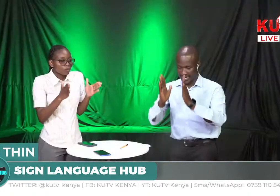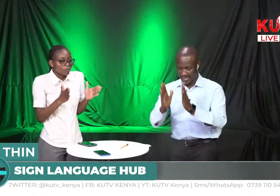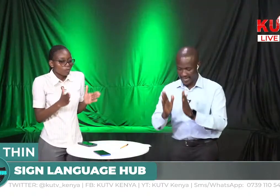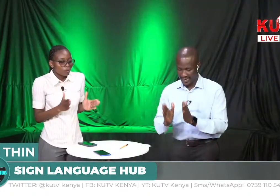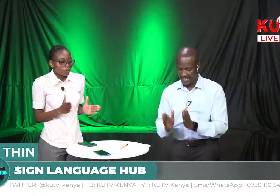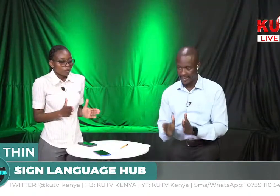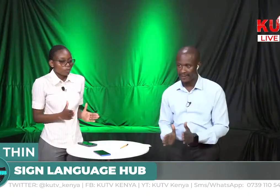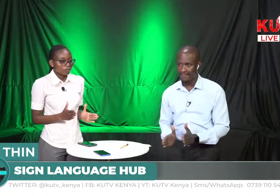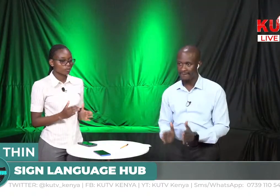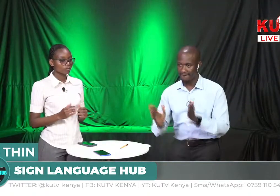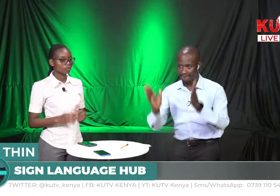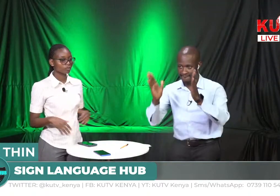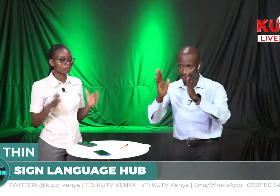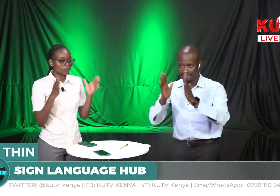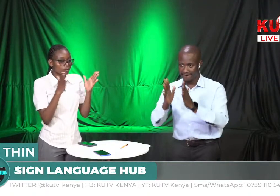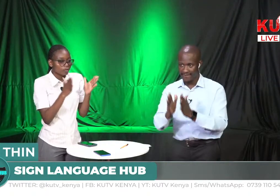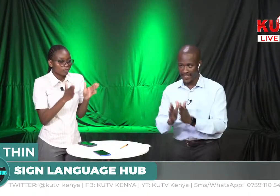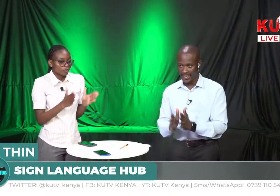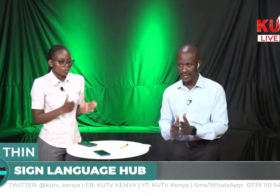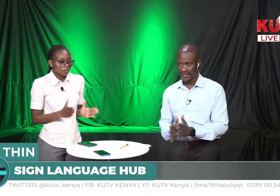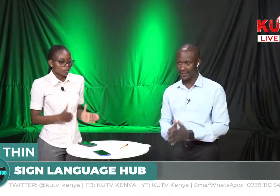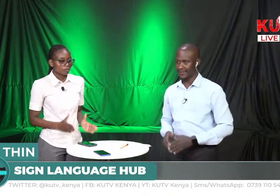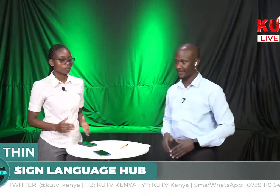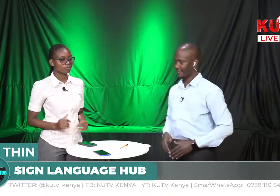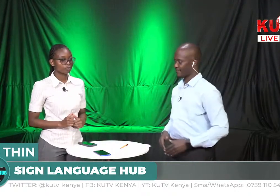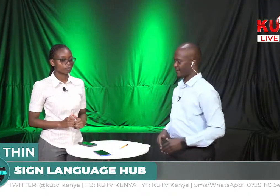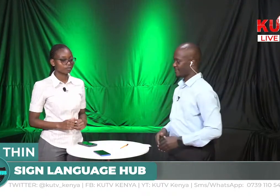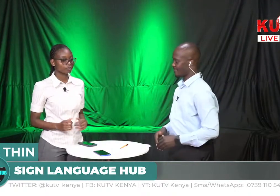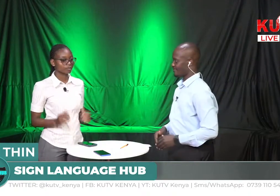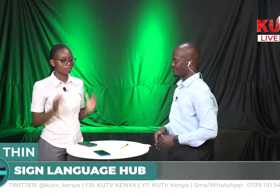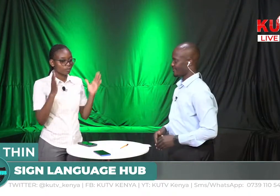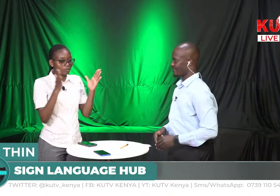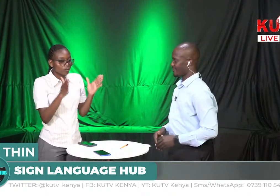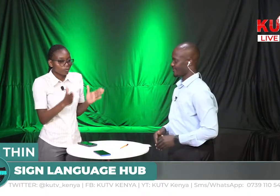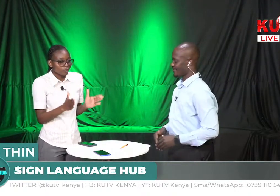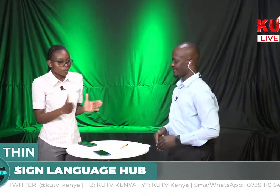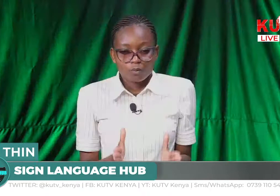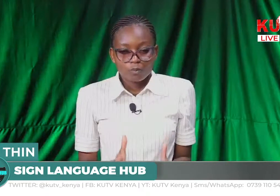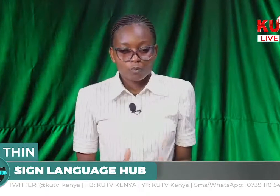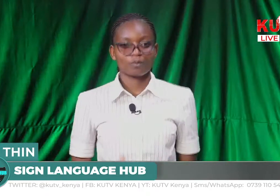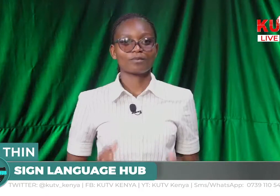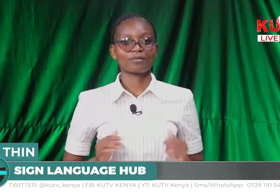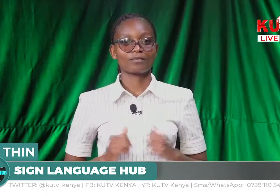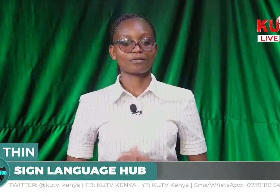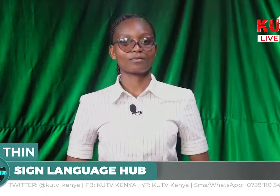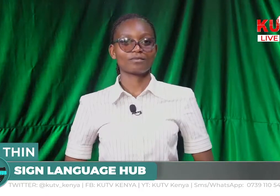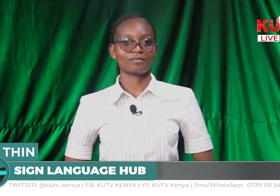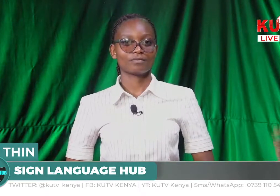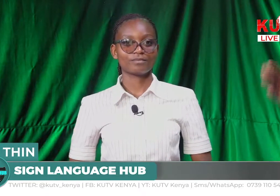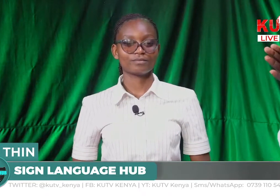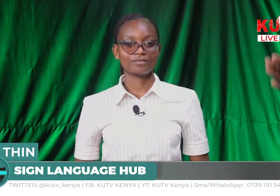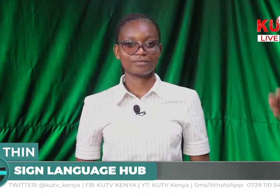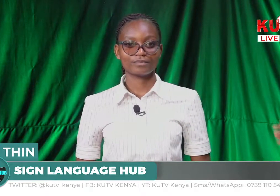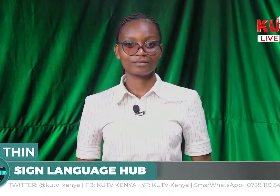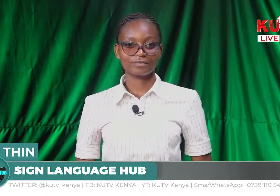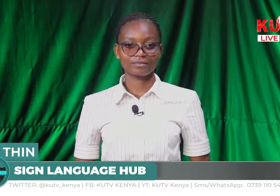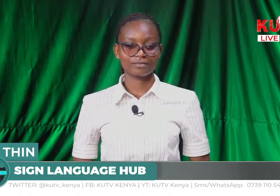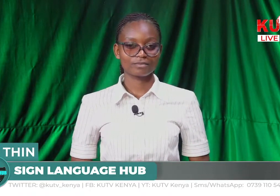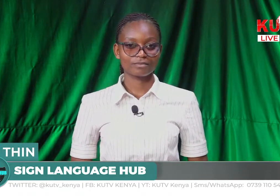Thin, thin, medium? Thin, okay? This is thin, all right,